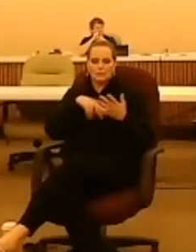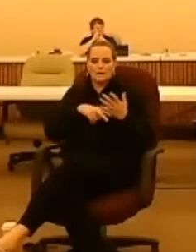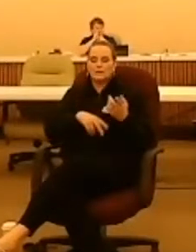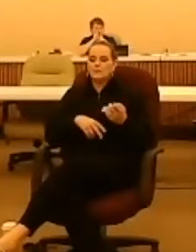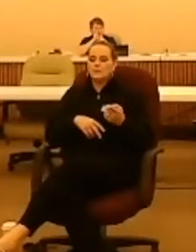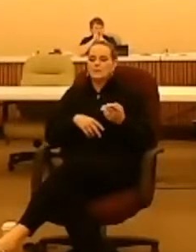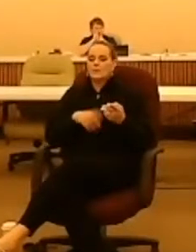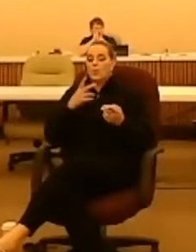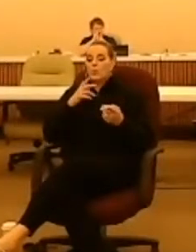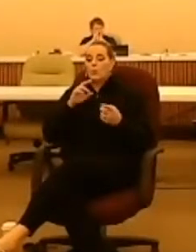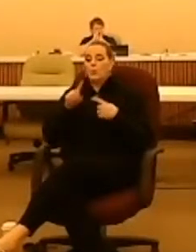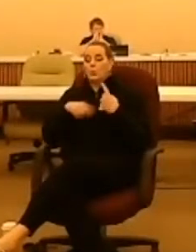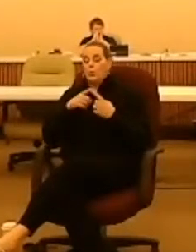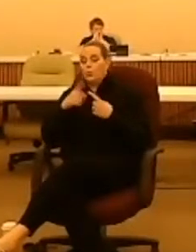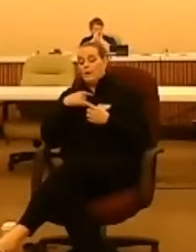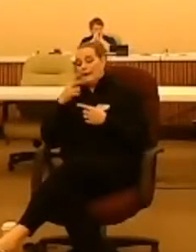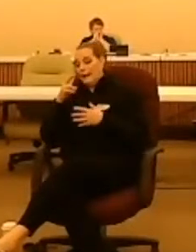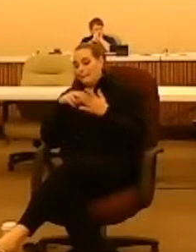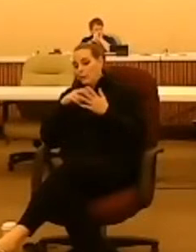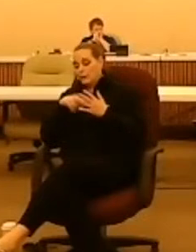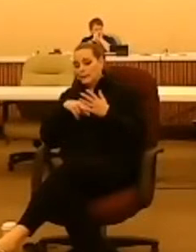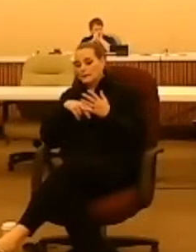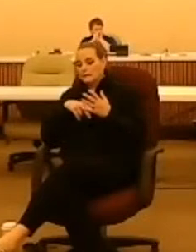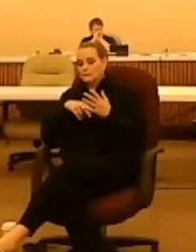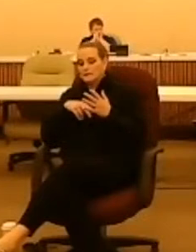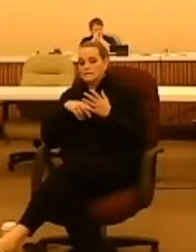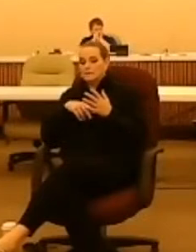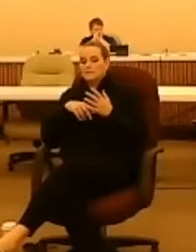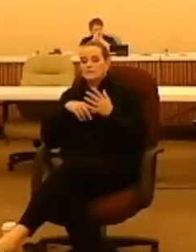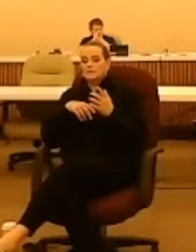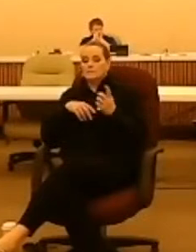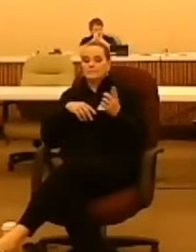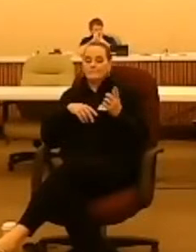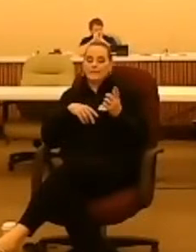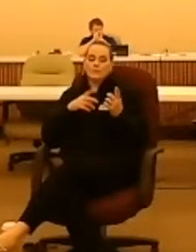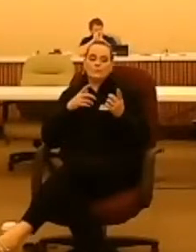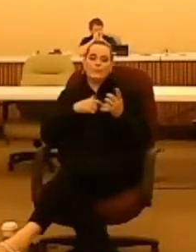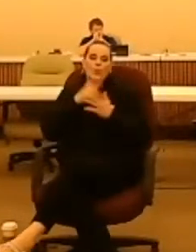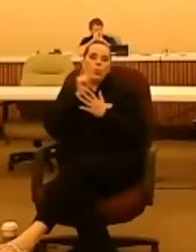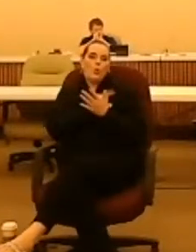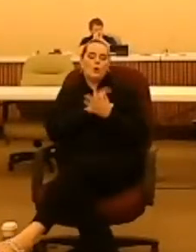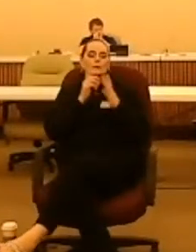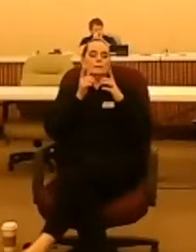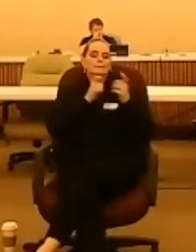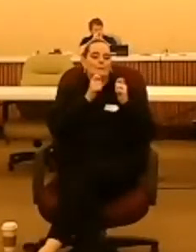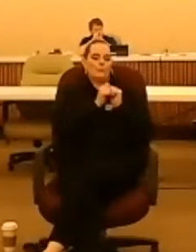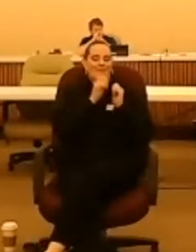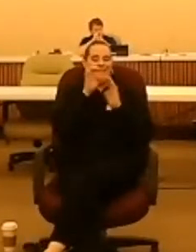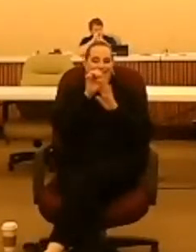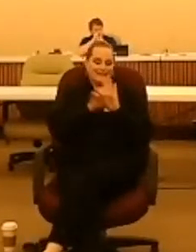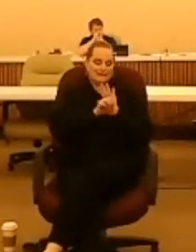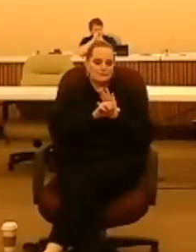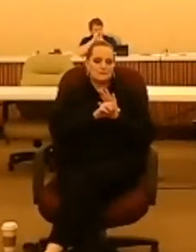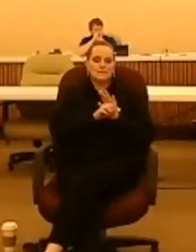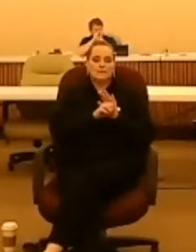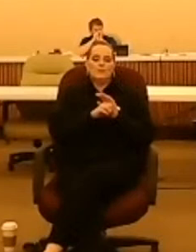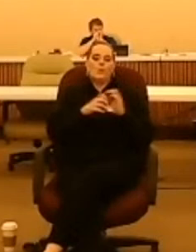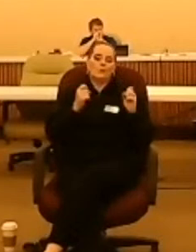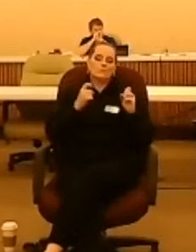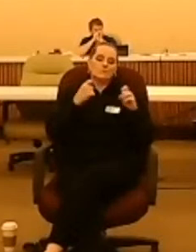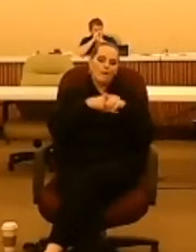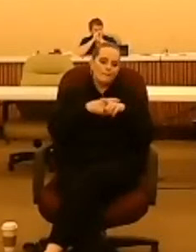I go and look at general municipal law dealing with ethics or conflicts of